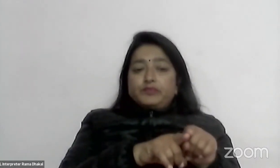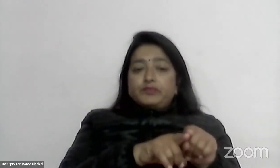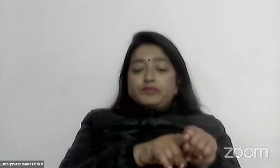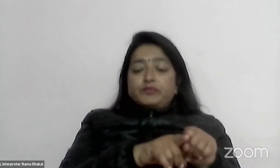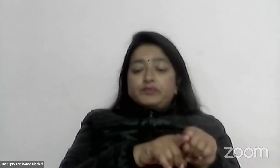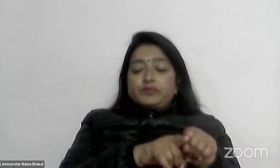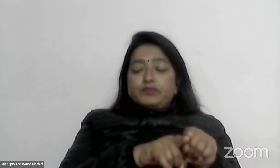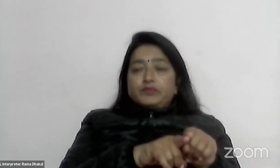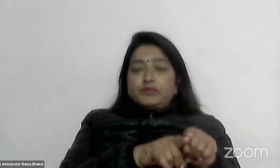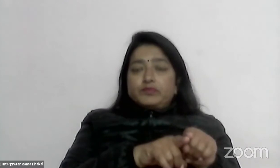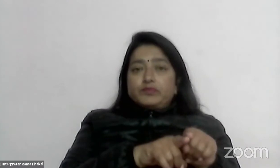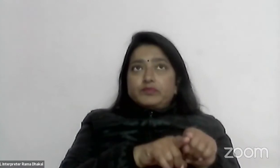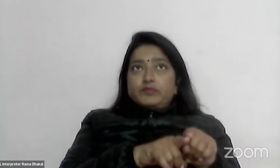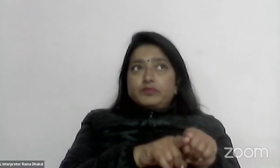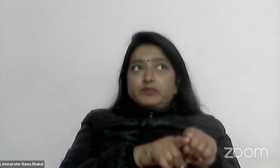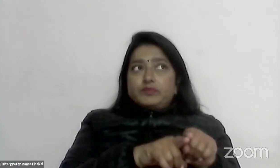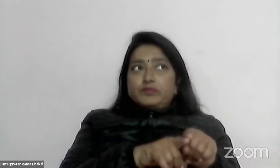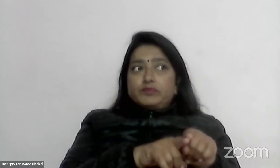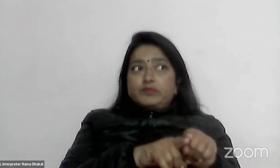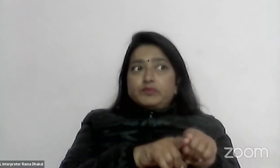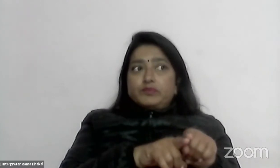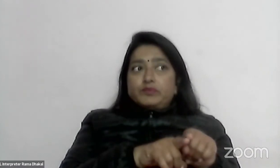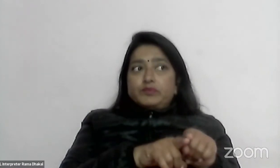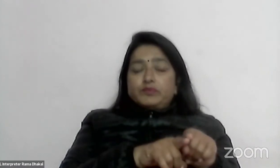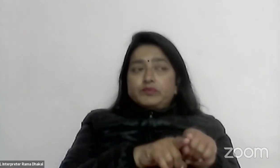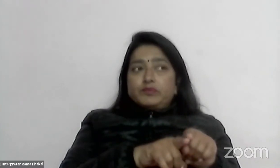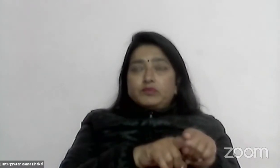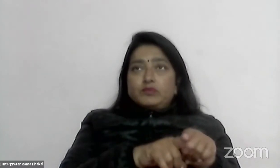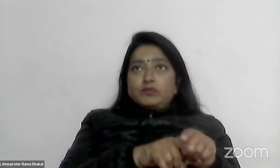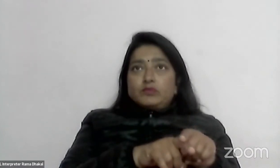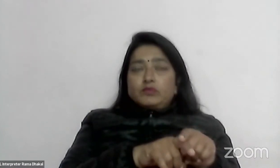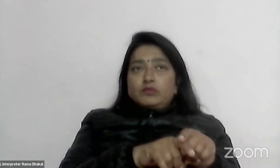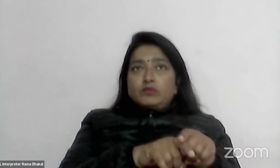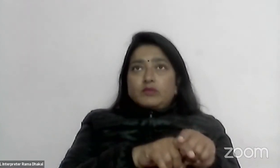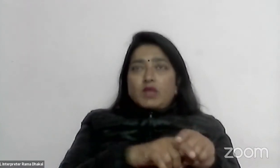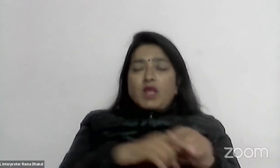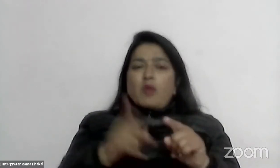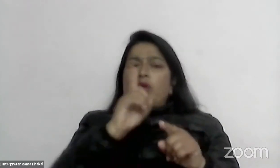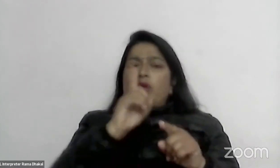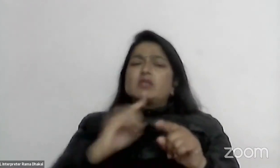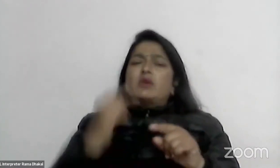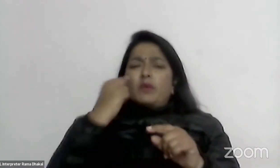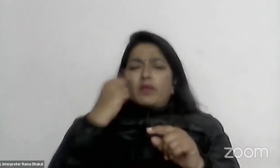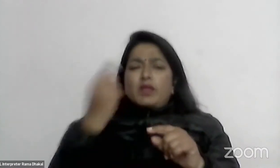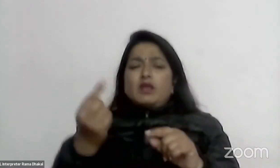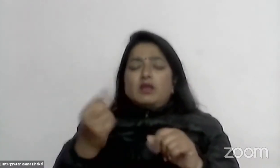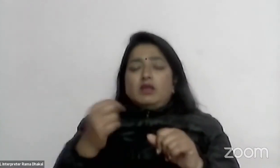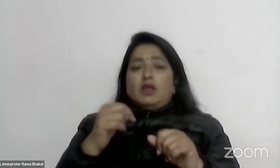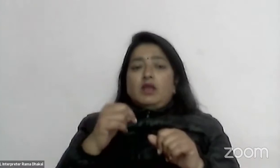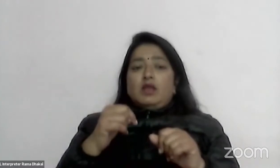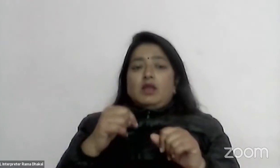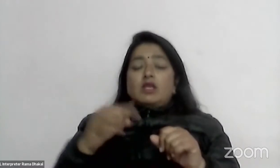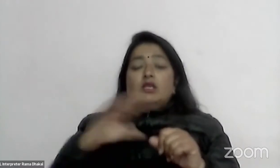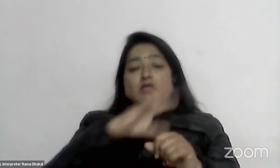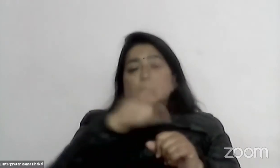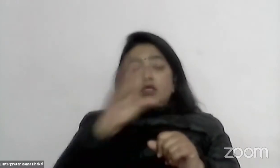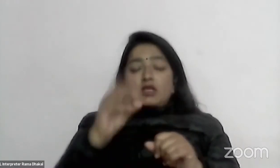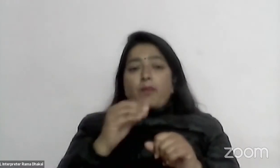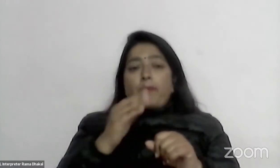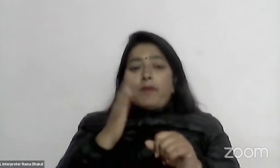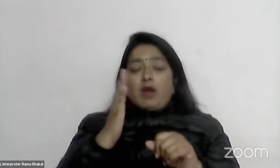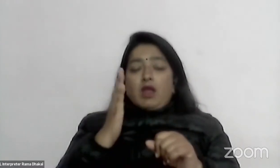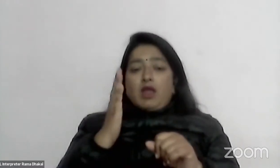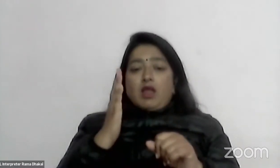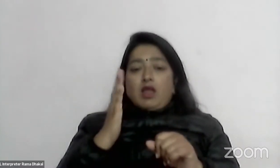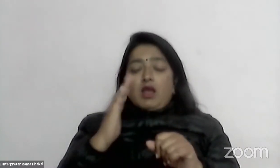my end, particularly around the fact that, you know, over the years, everybody has, you know, it has been